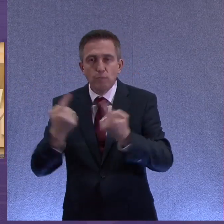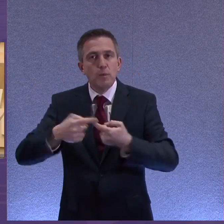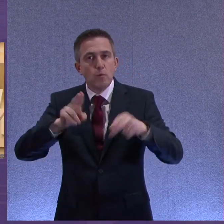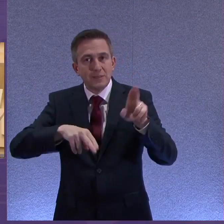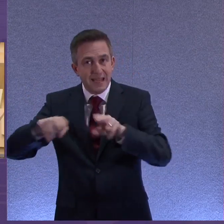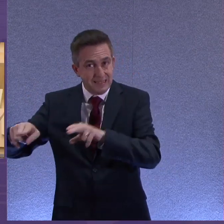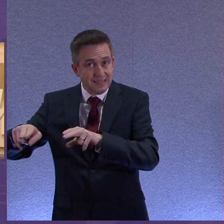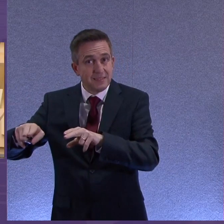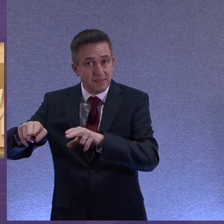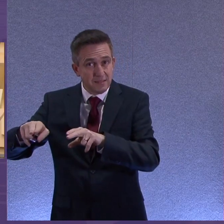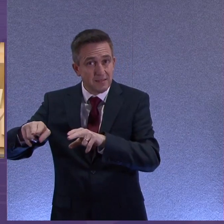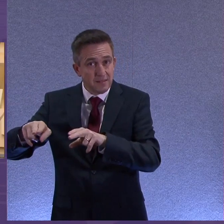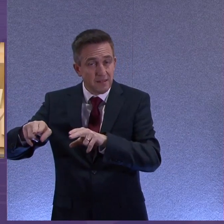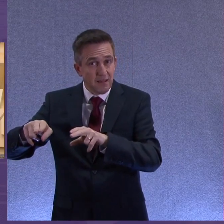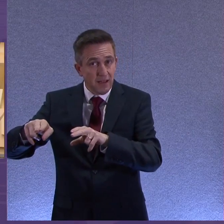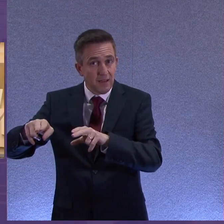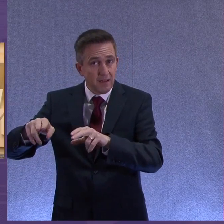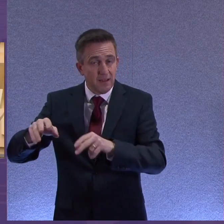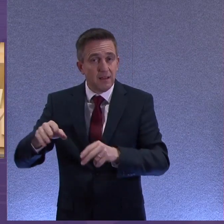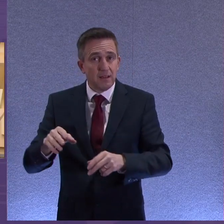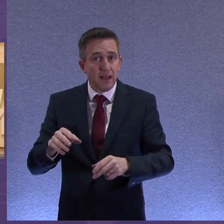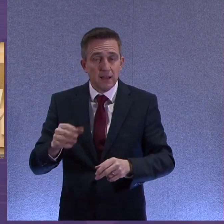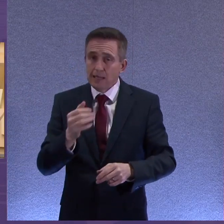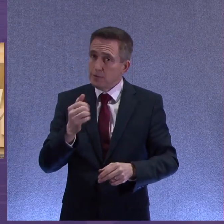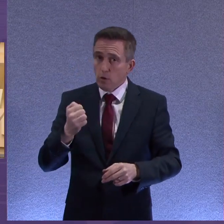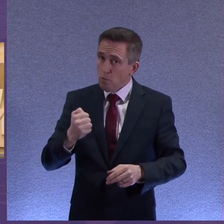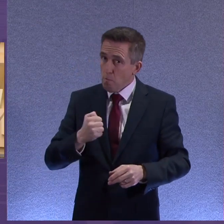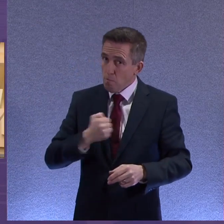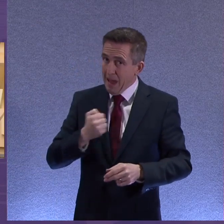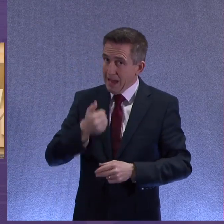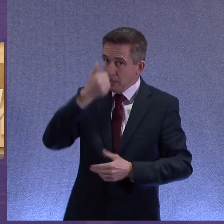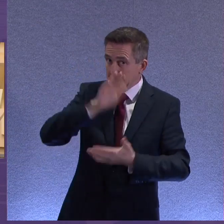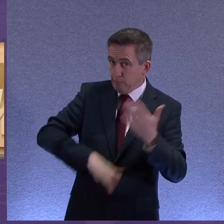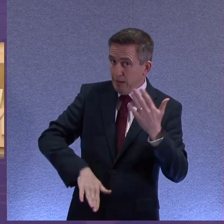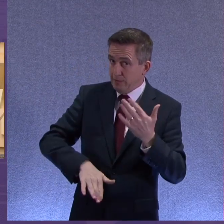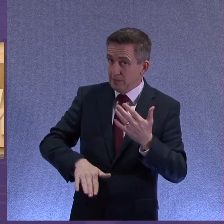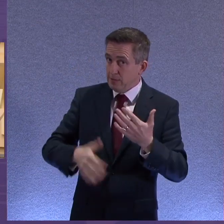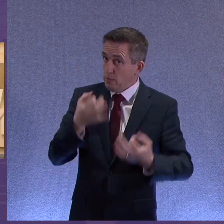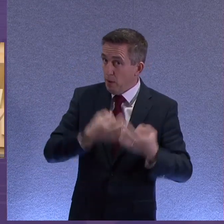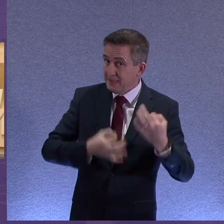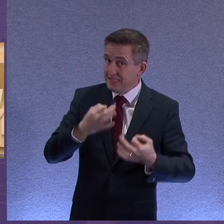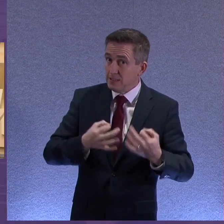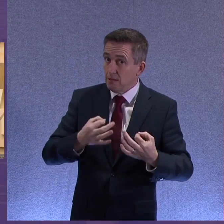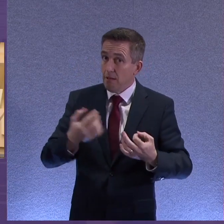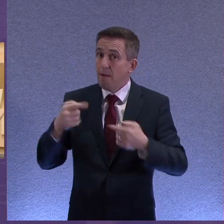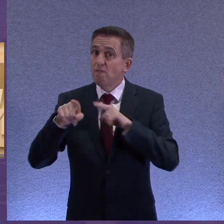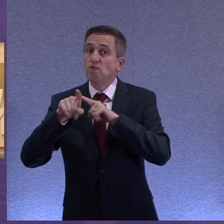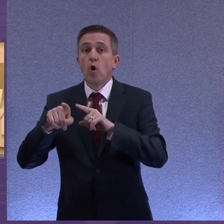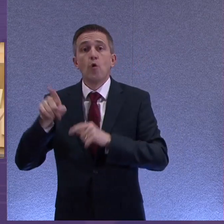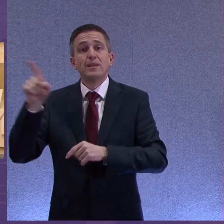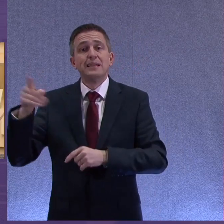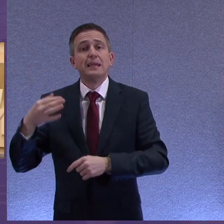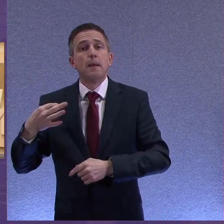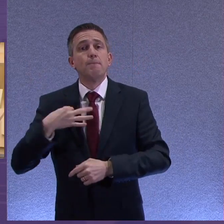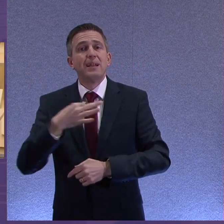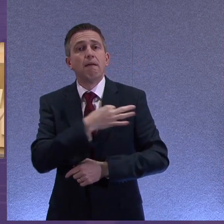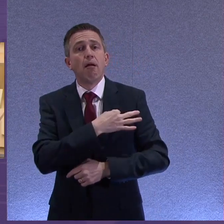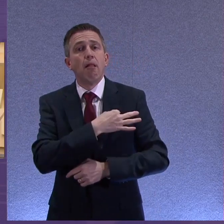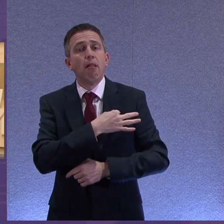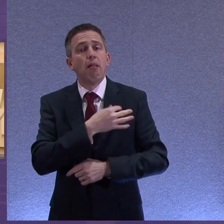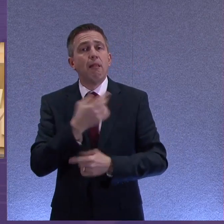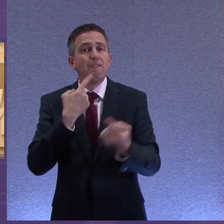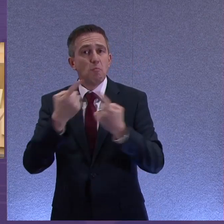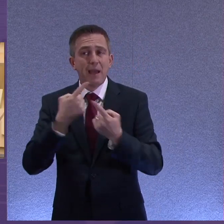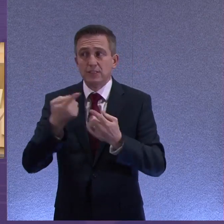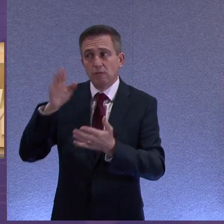not me saying that from my own knowledge as a politician. That is what I have been advised by our Chief Medical